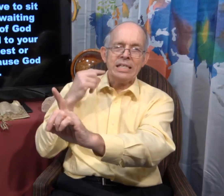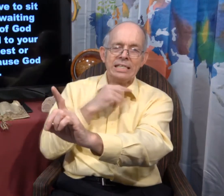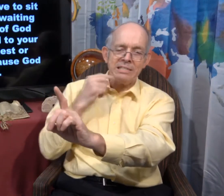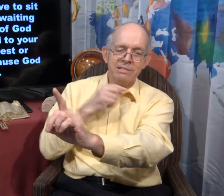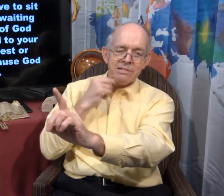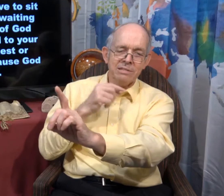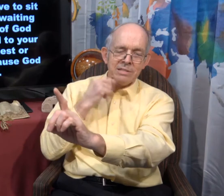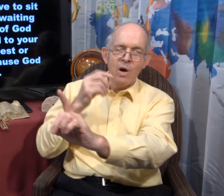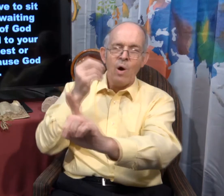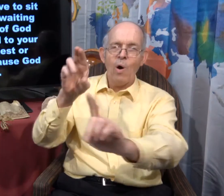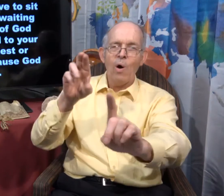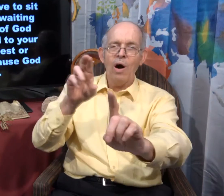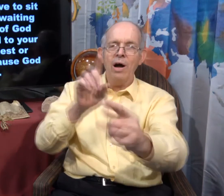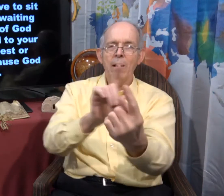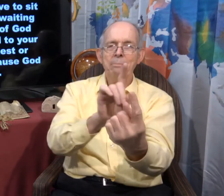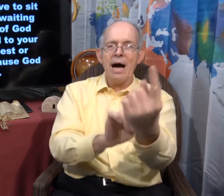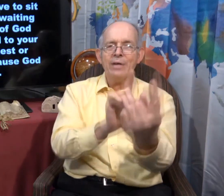priest, or minor.